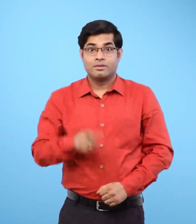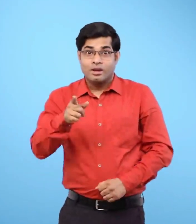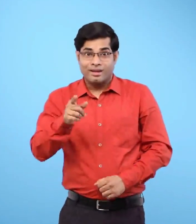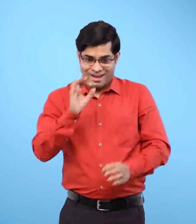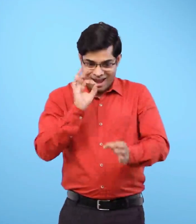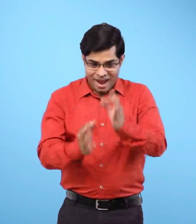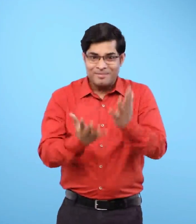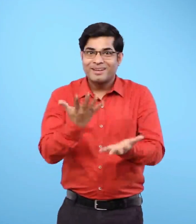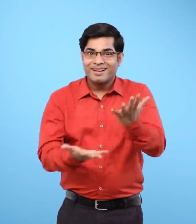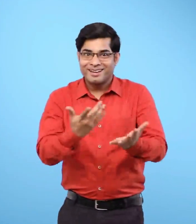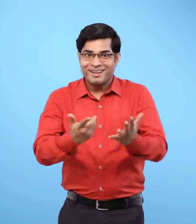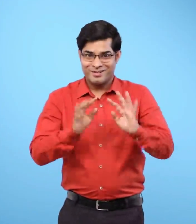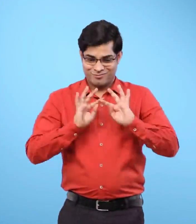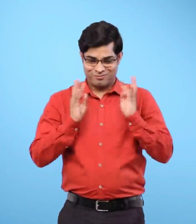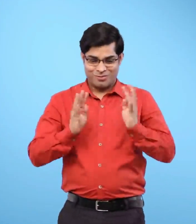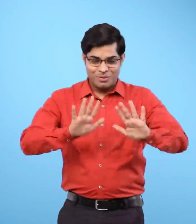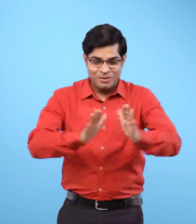The boy is saying,